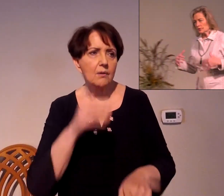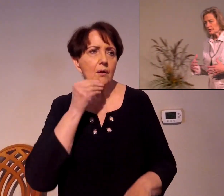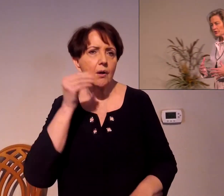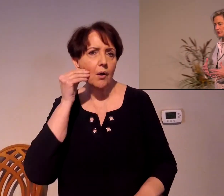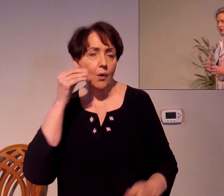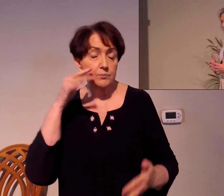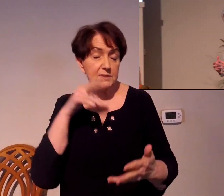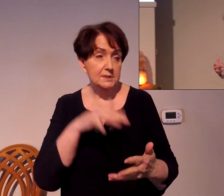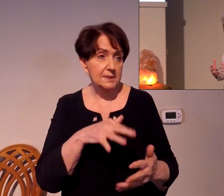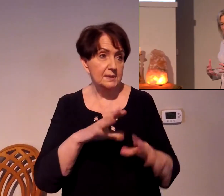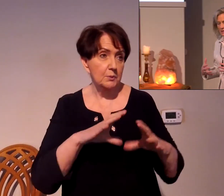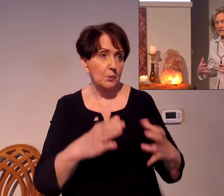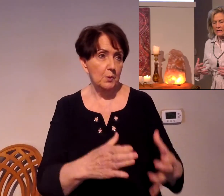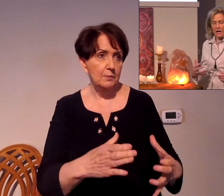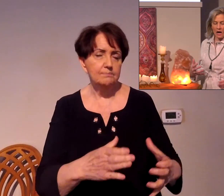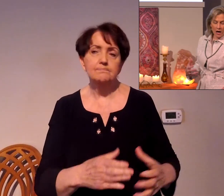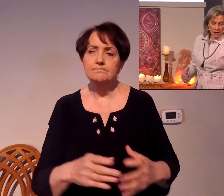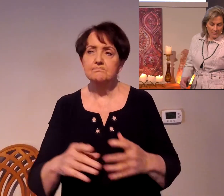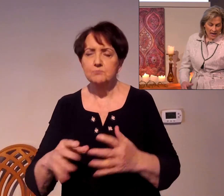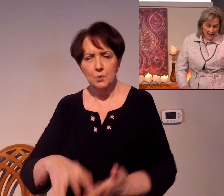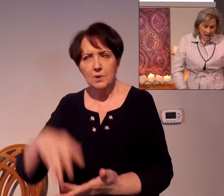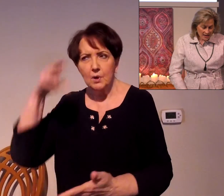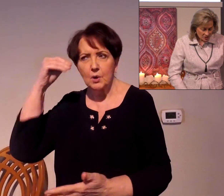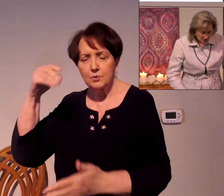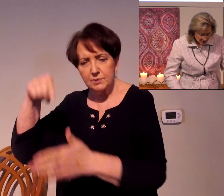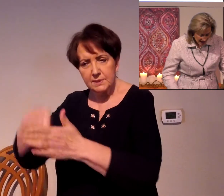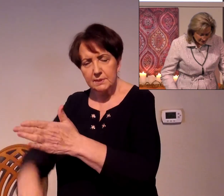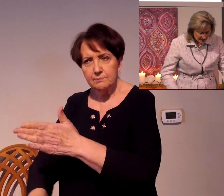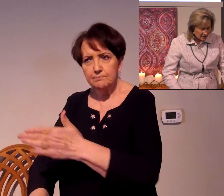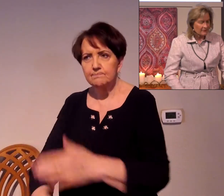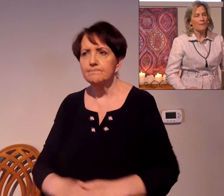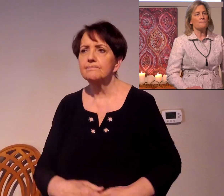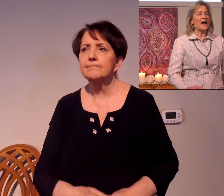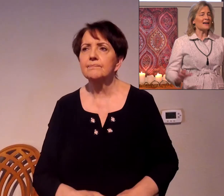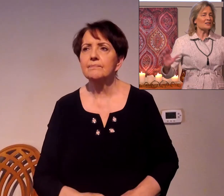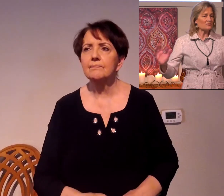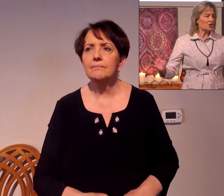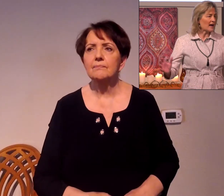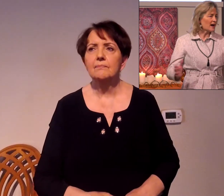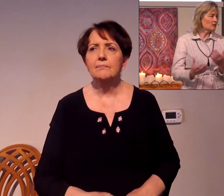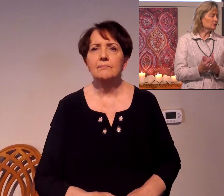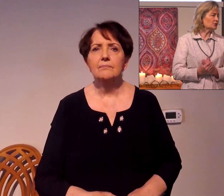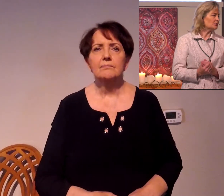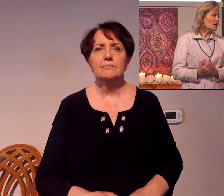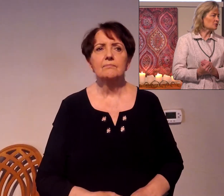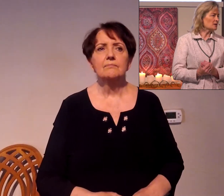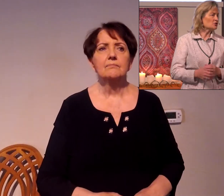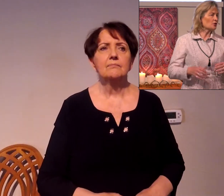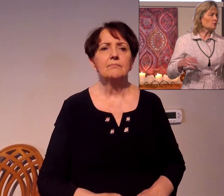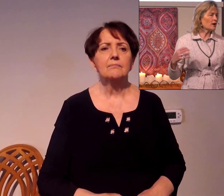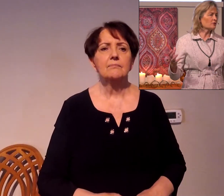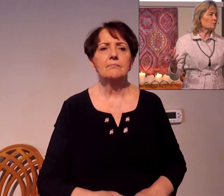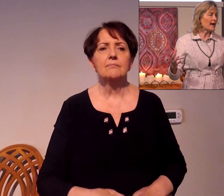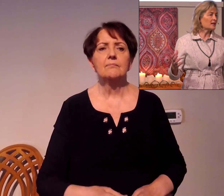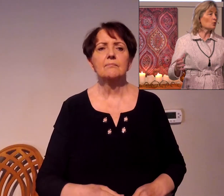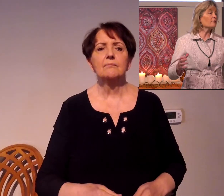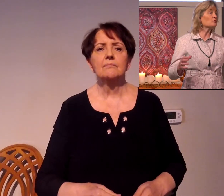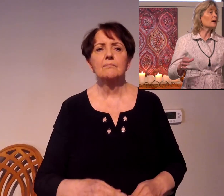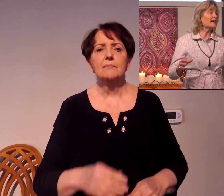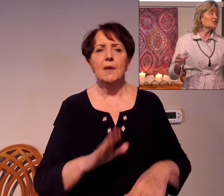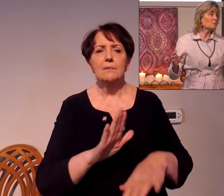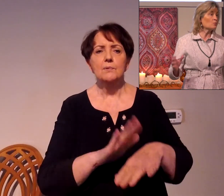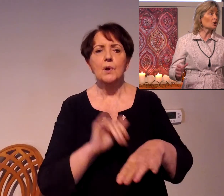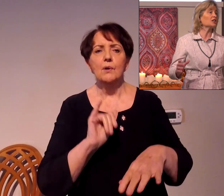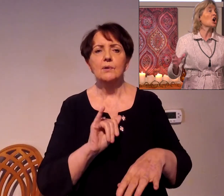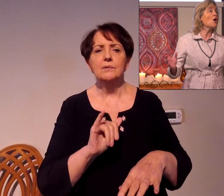we really start to go deep. And I just have to give a massive shout out to Dr. Petra and Reverend Patty.